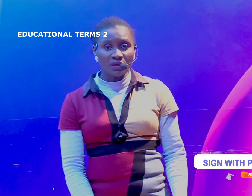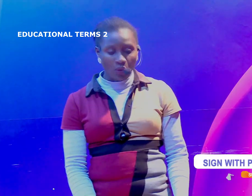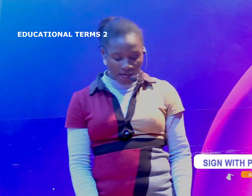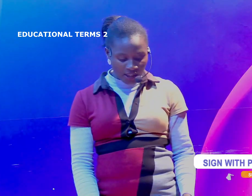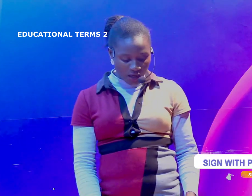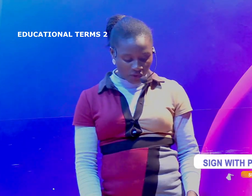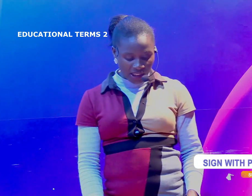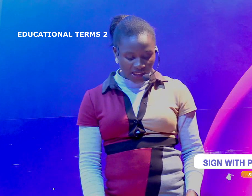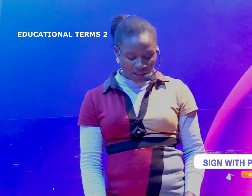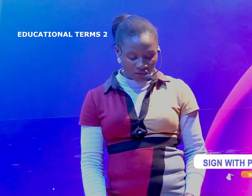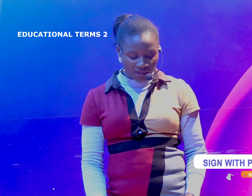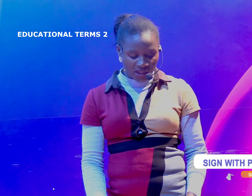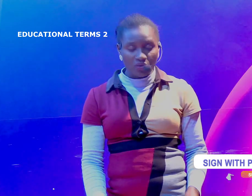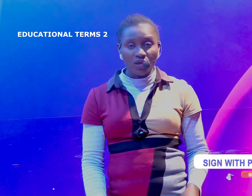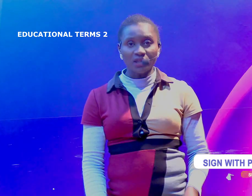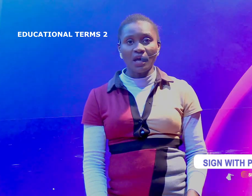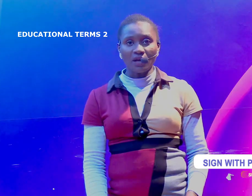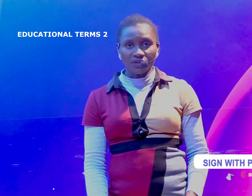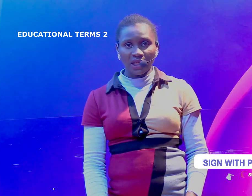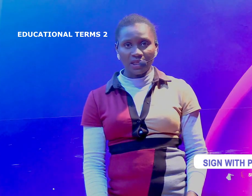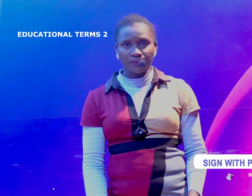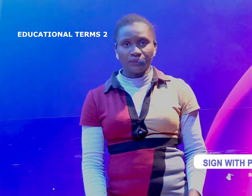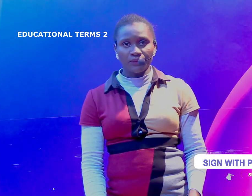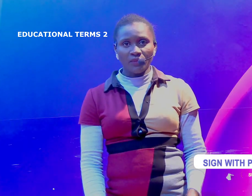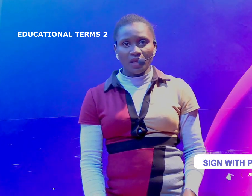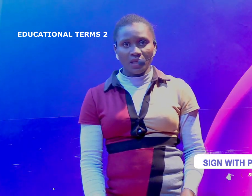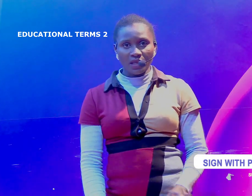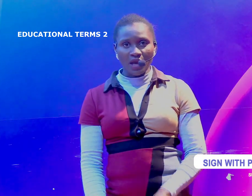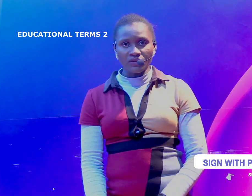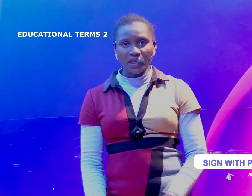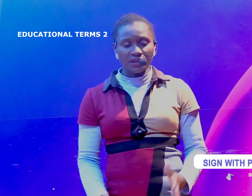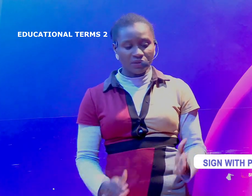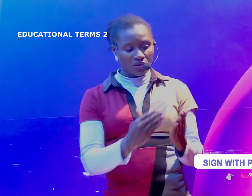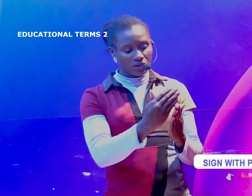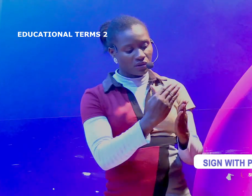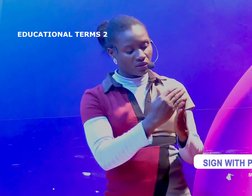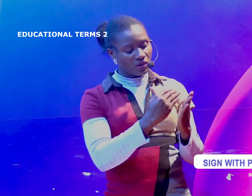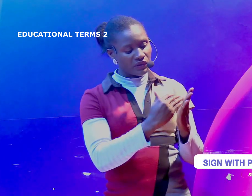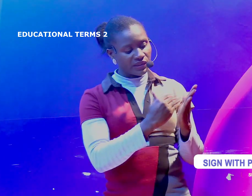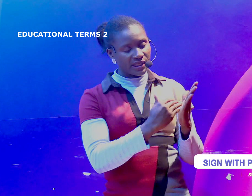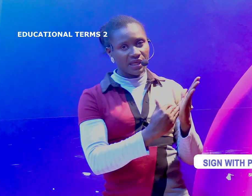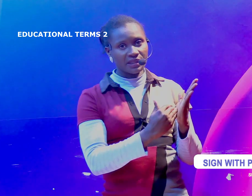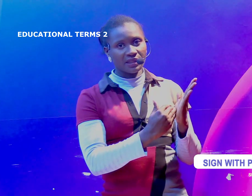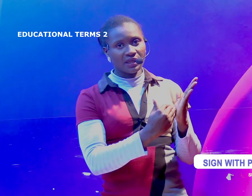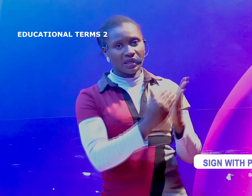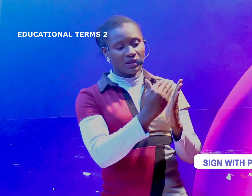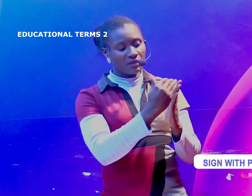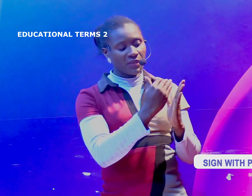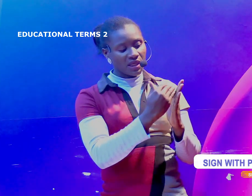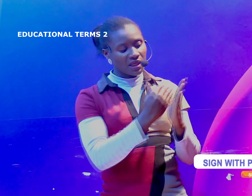word outline. How do we say the word outline? The outline. So you outline, you're making a list